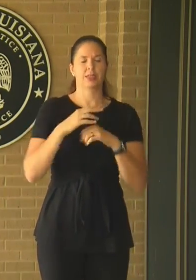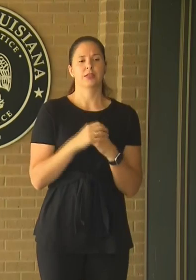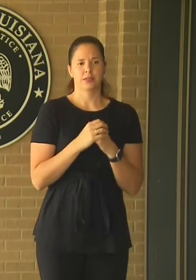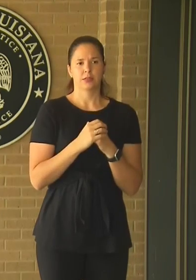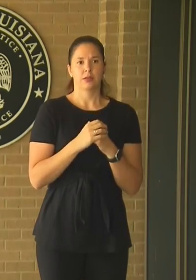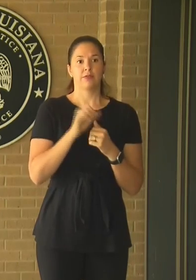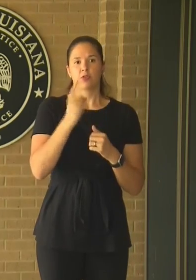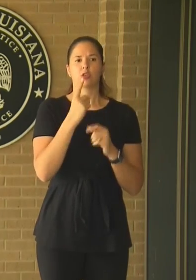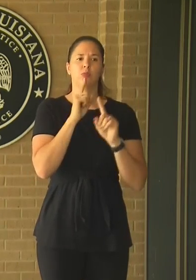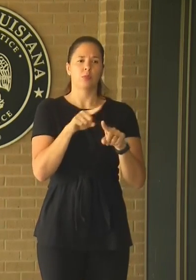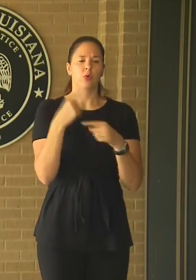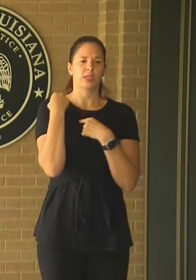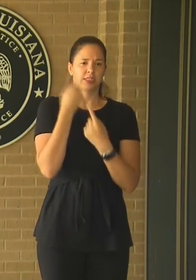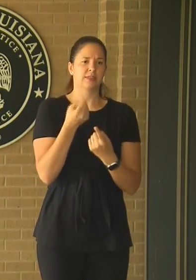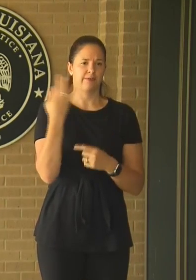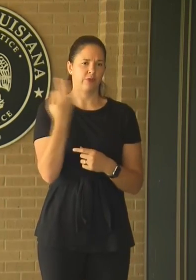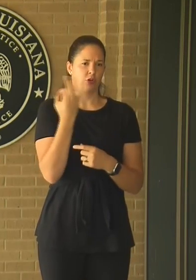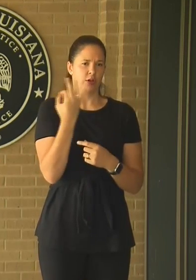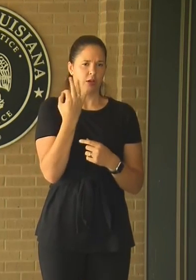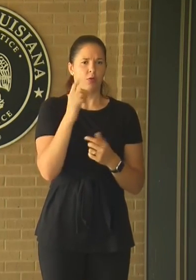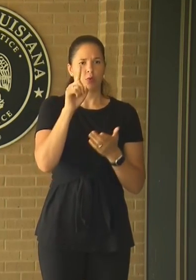this is the first report since Friday.